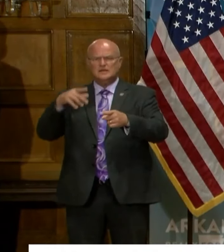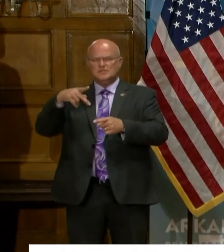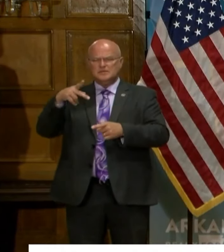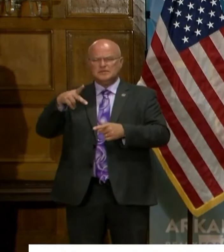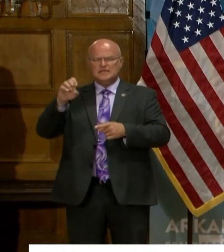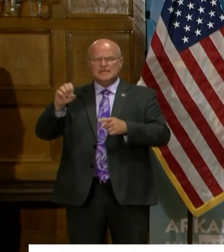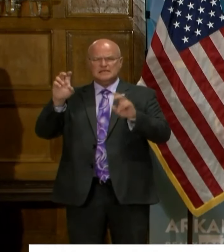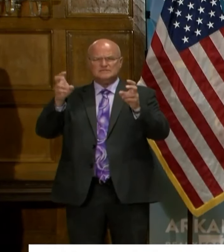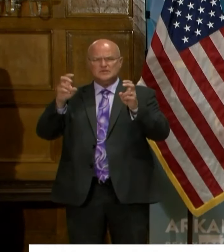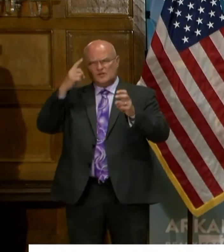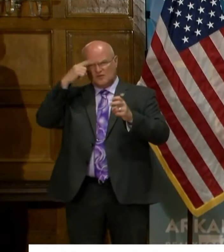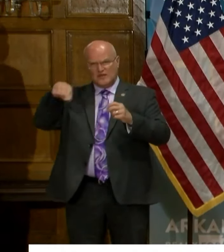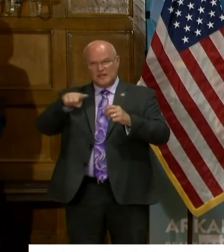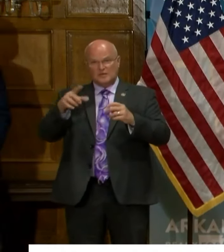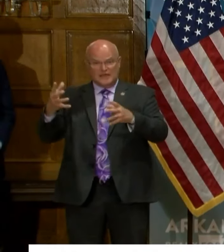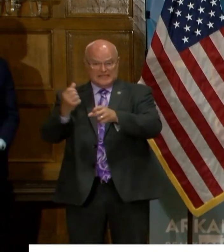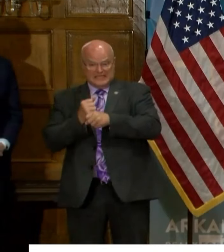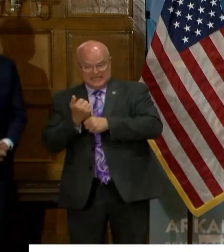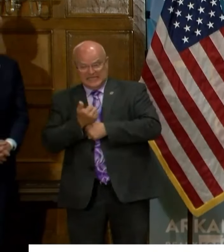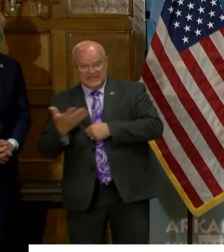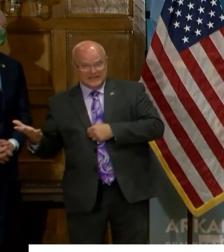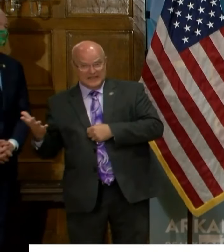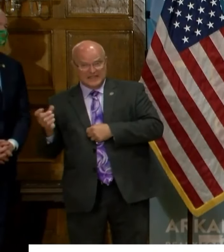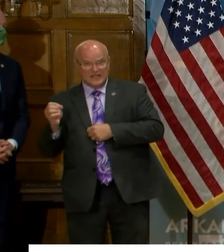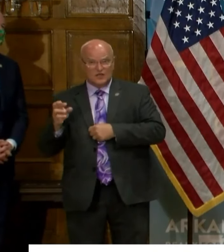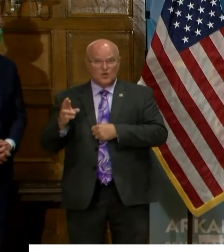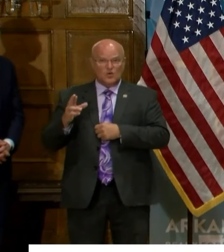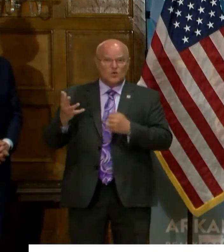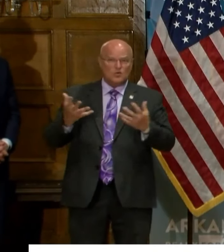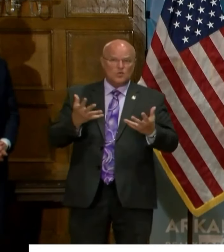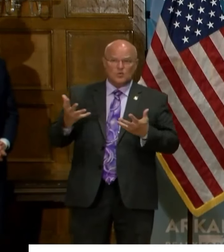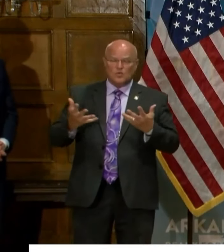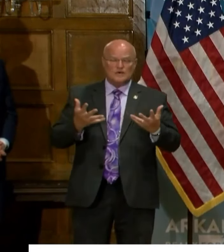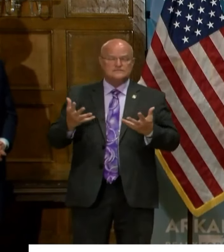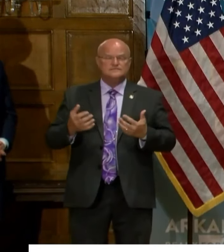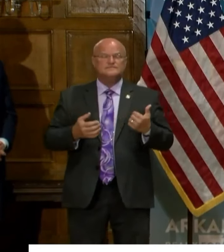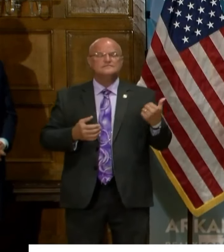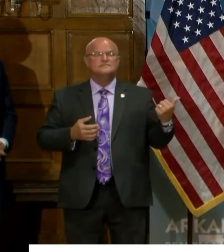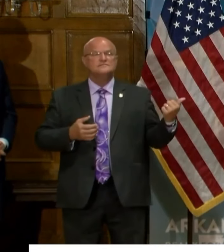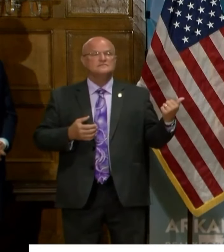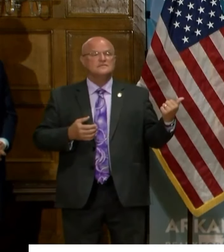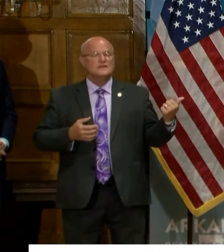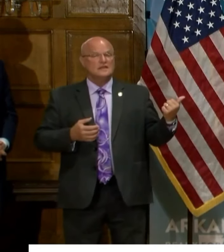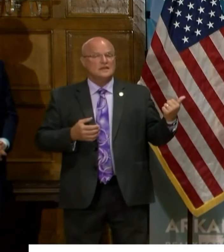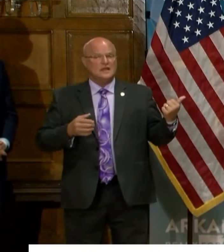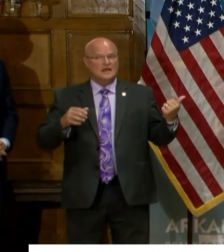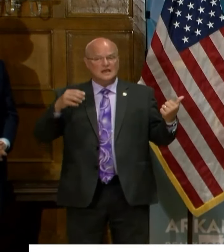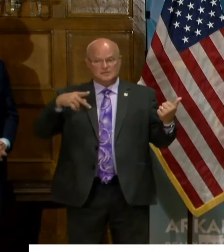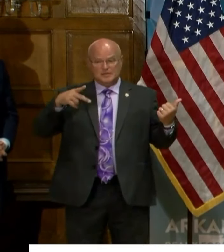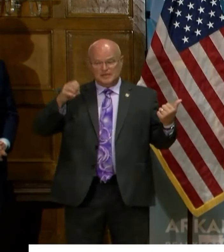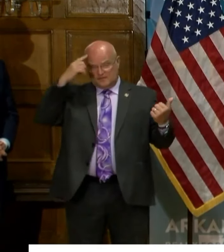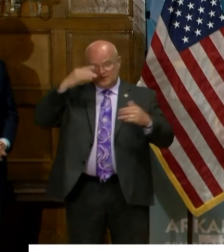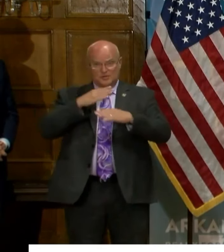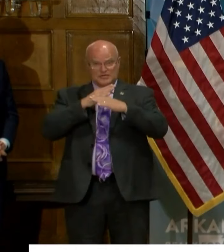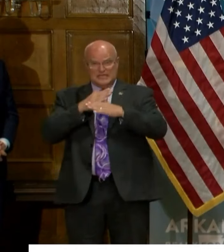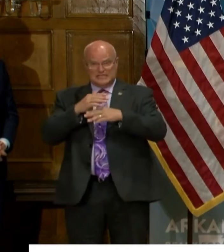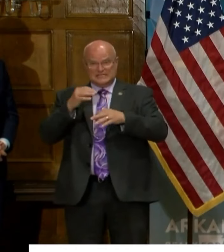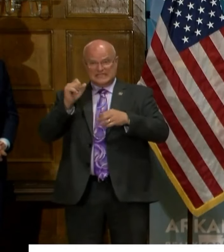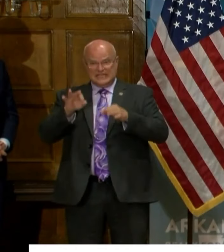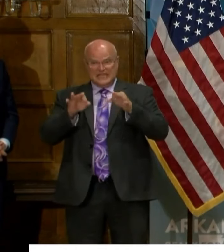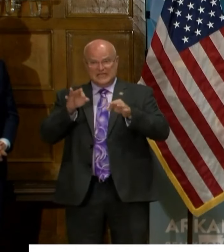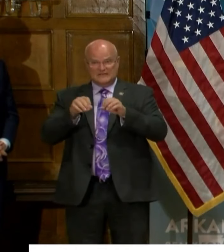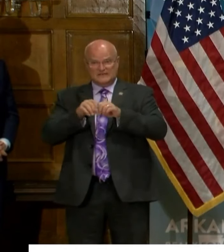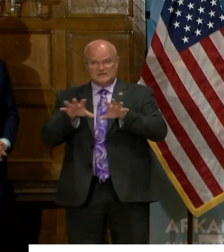PPE protocol for them? Are they getting anything, or kind of what's? As to PPE for protection in case